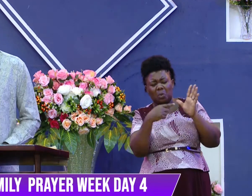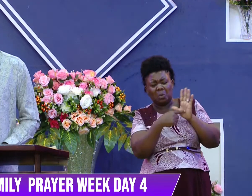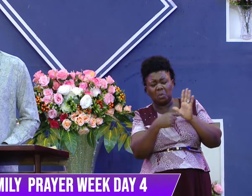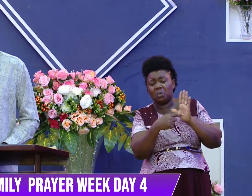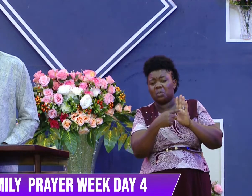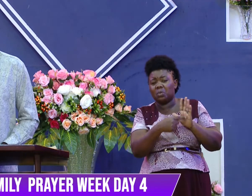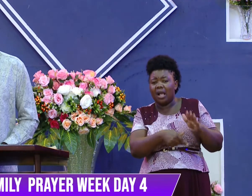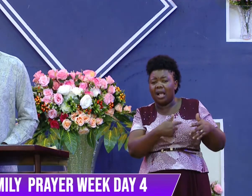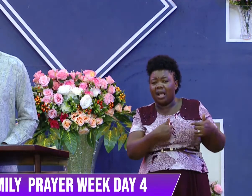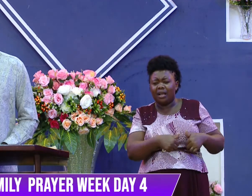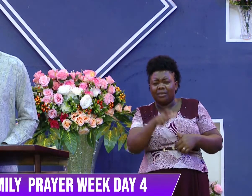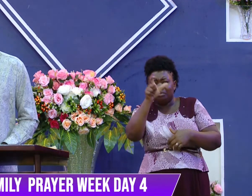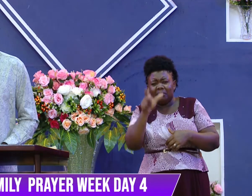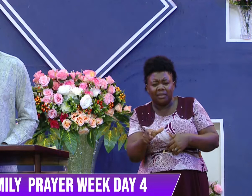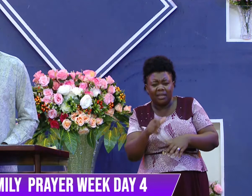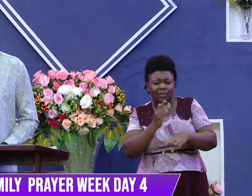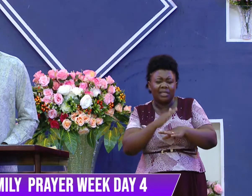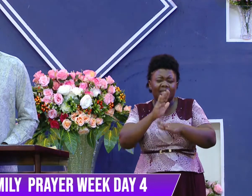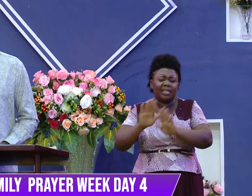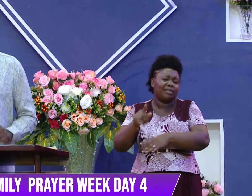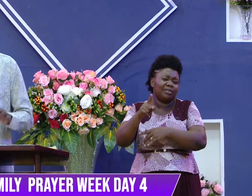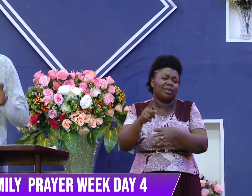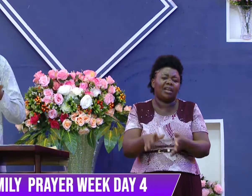They pierce people. By the time someone leaves you, he's